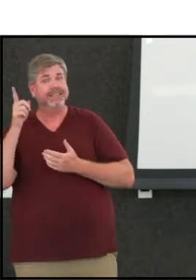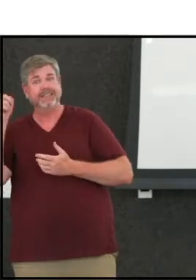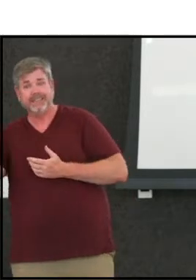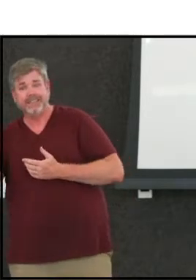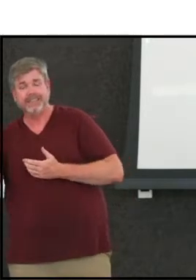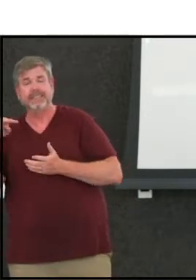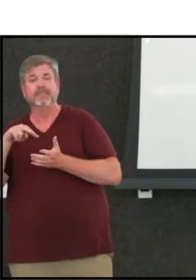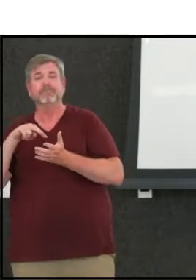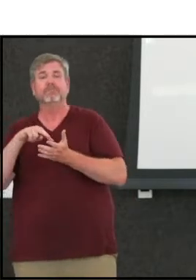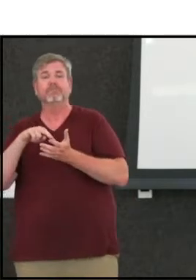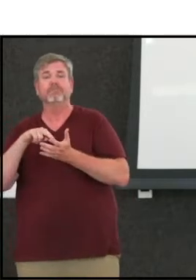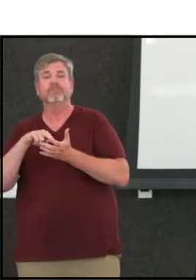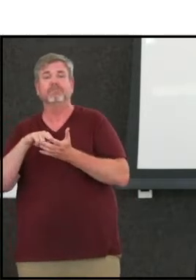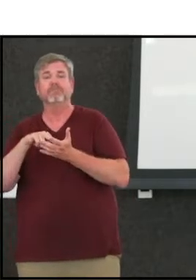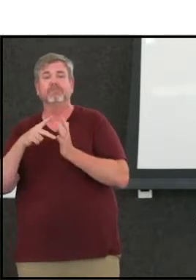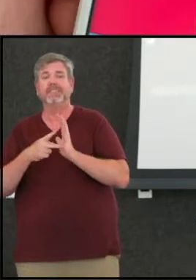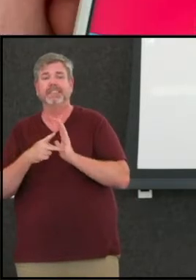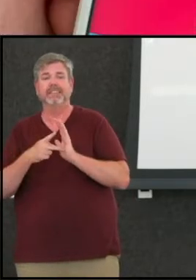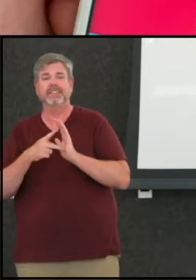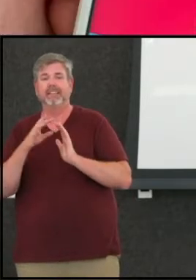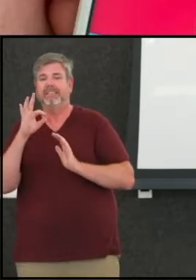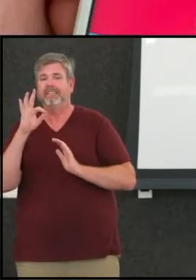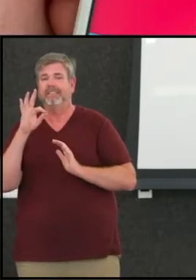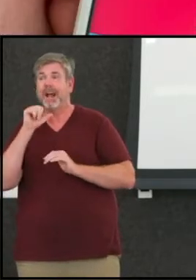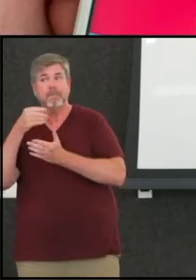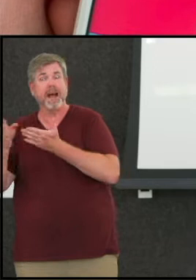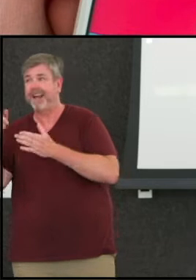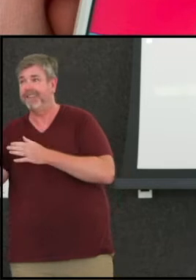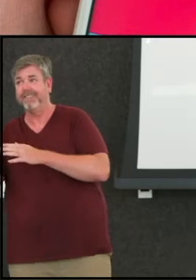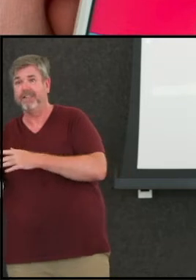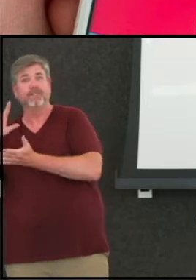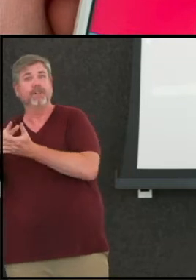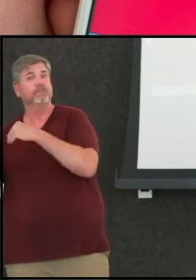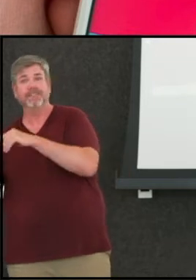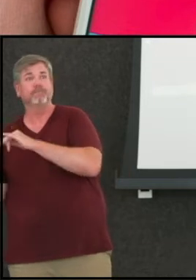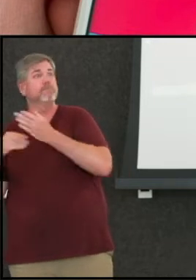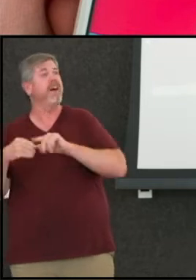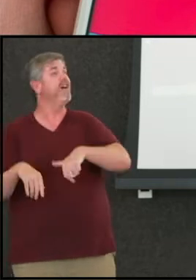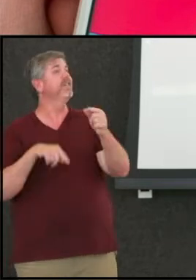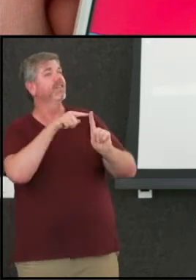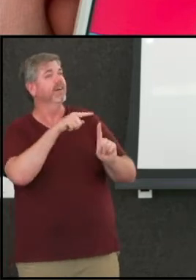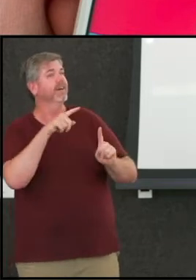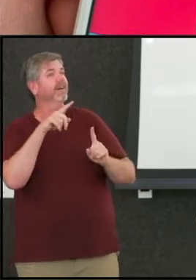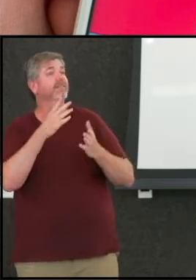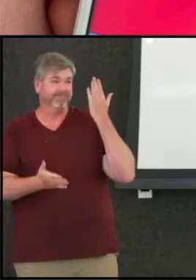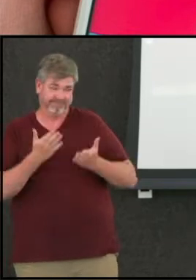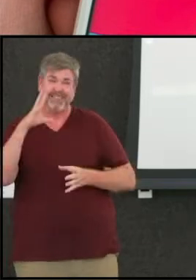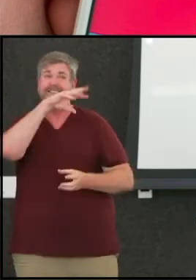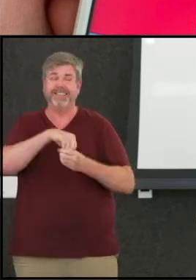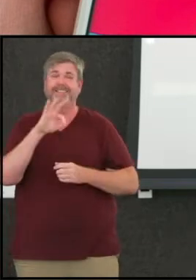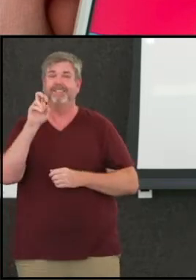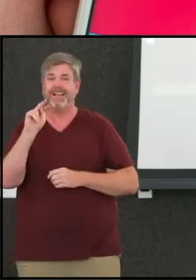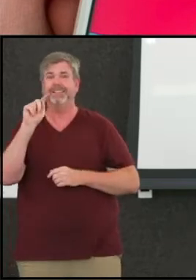with fentanyl. Next. So where are they coming and how these drug dealings